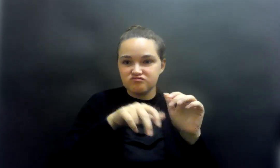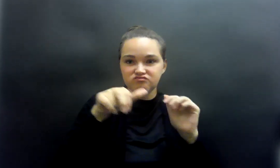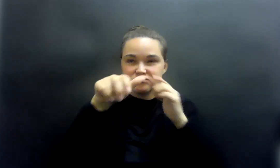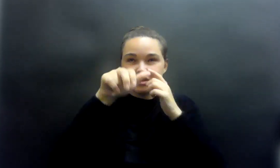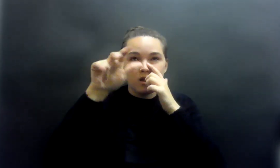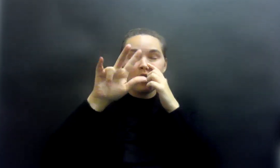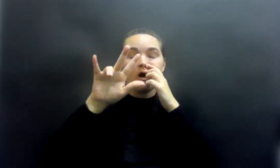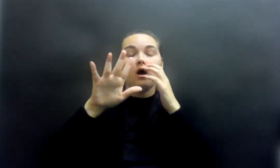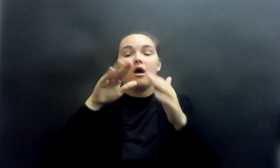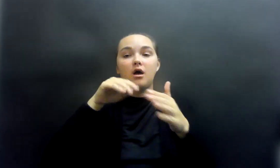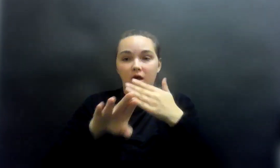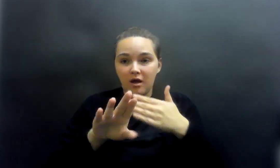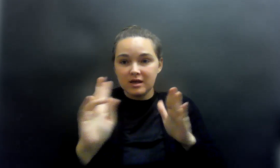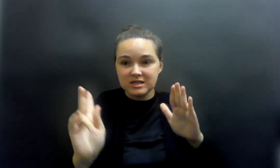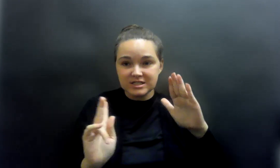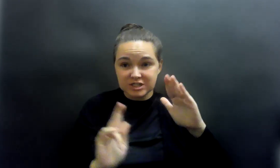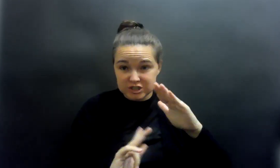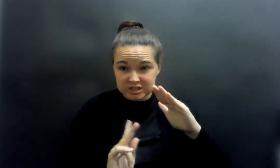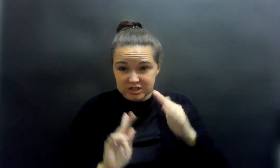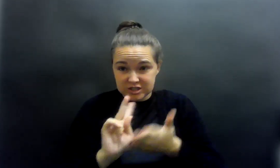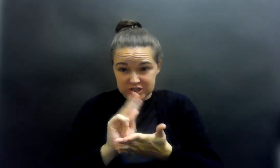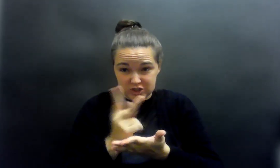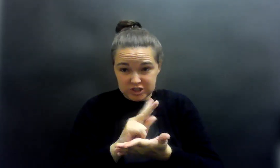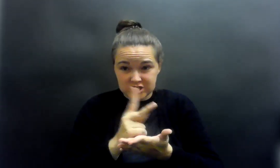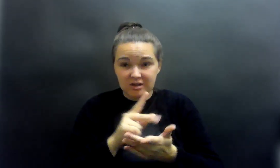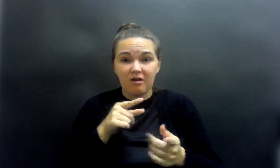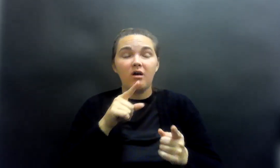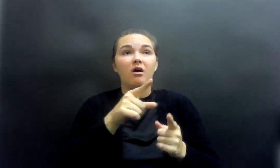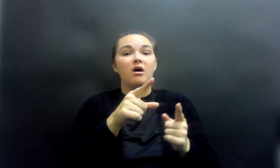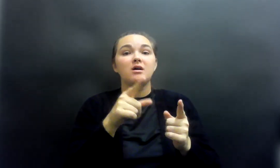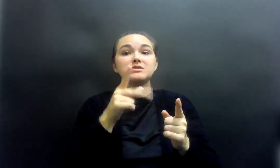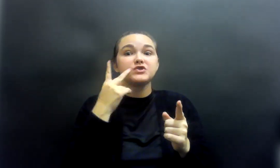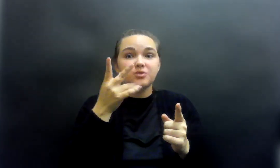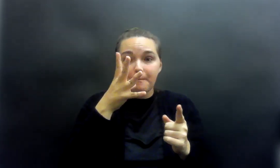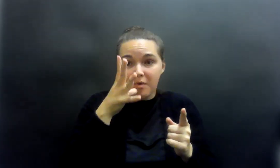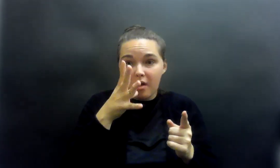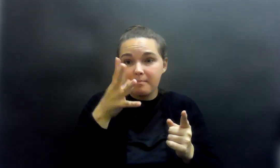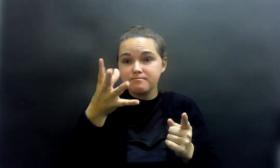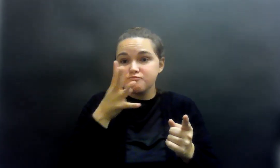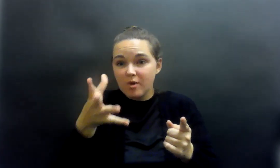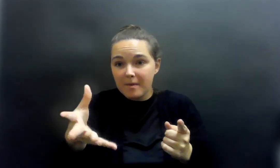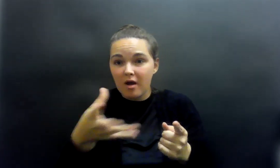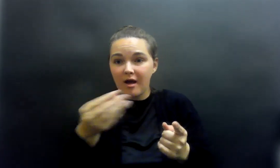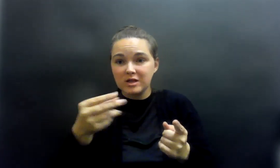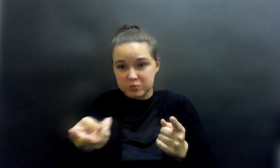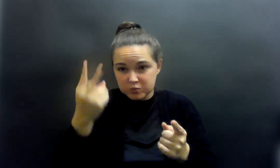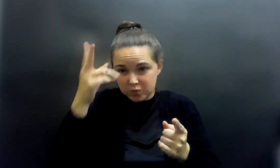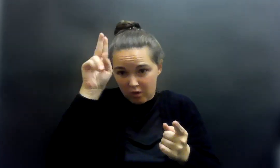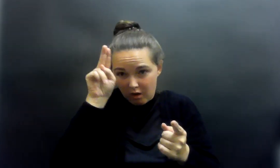his mother, grandmother, an aunt, and 2 uncles were getting dinner ready. Okay, time to let